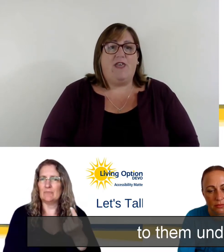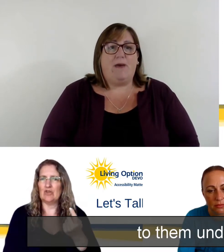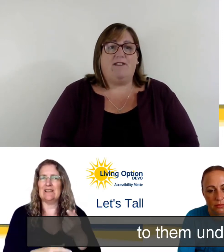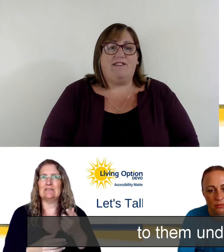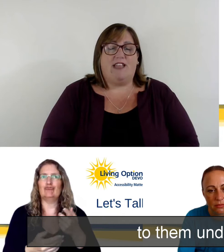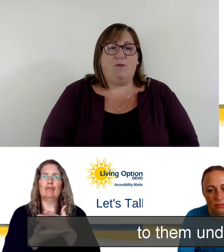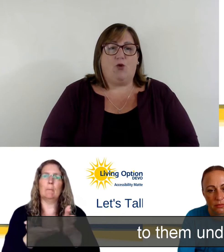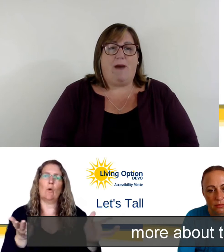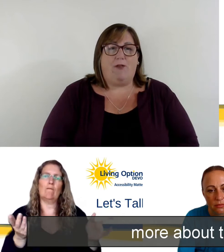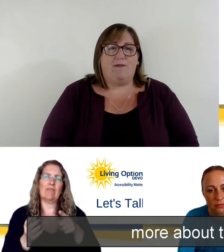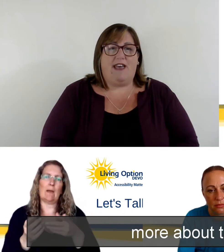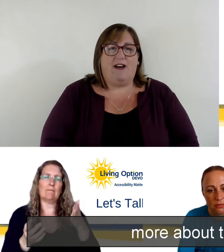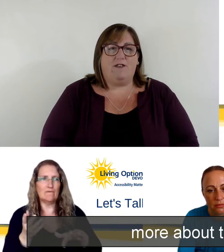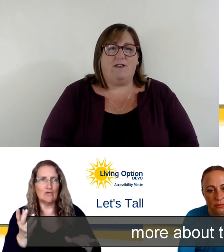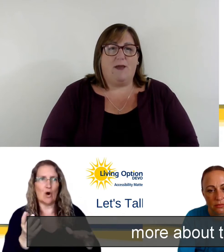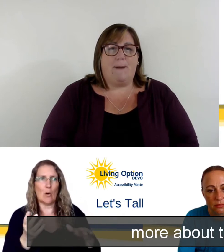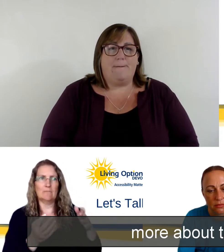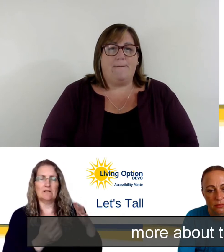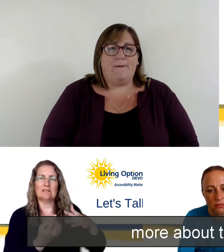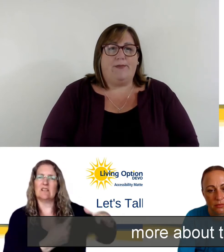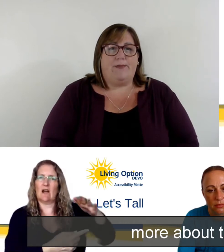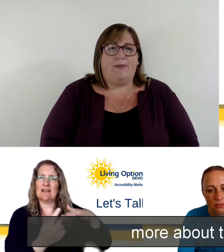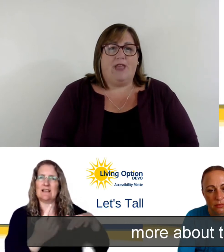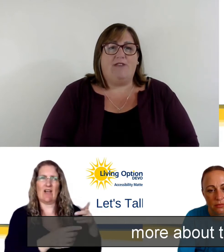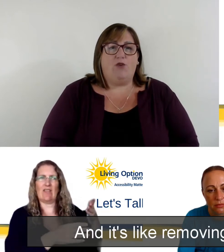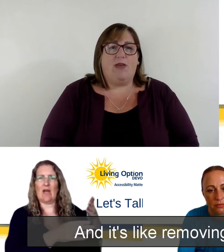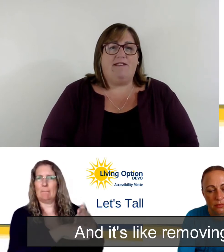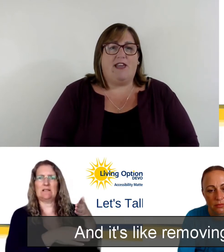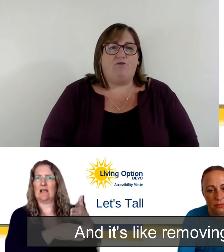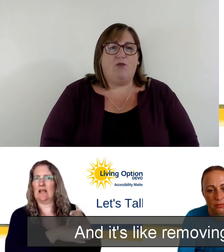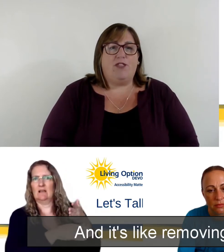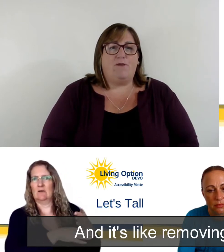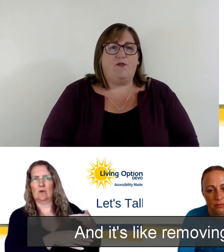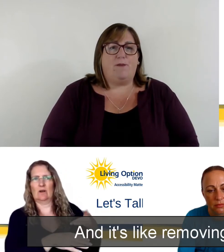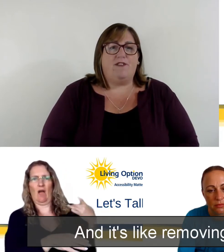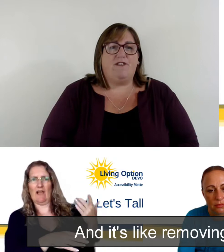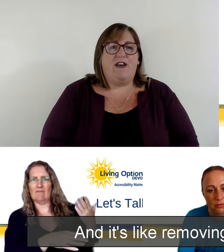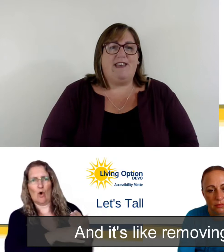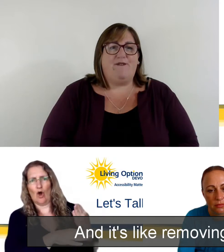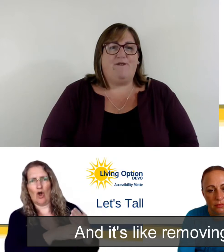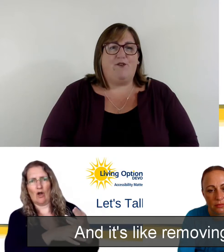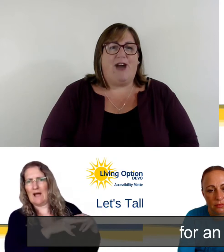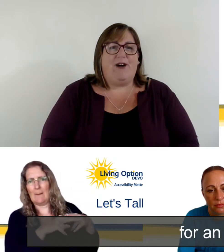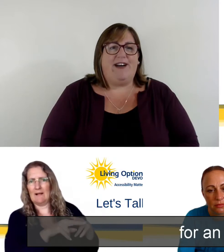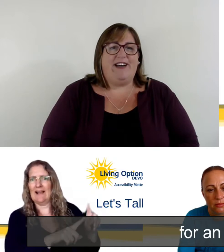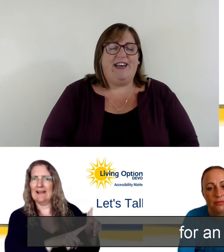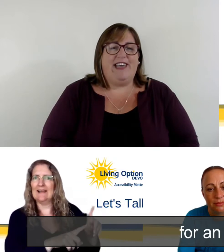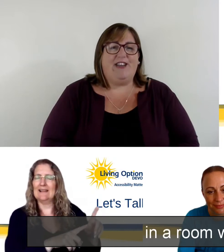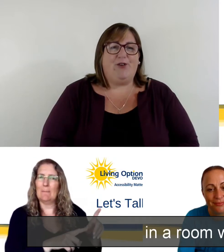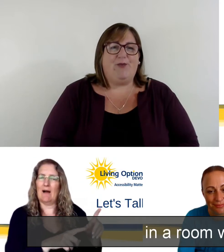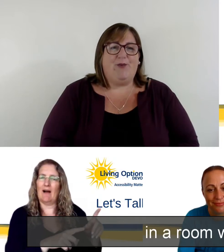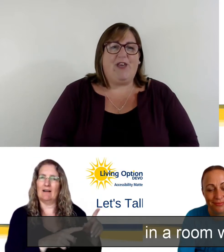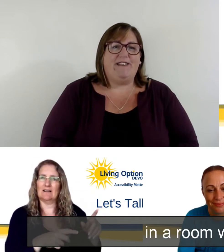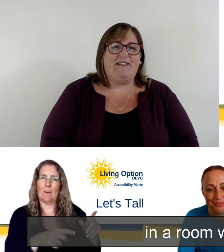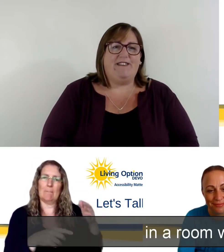to them understanding more about themselves. And it's like removing them from society for an hour